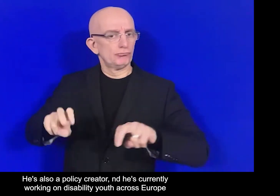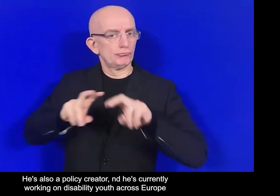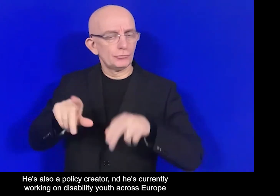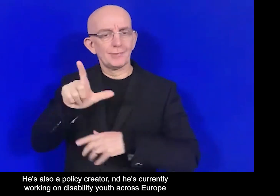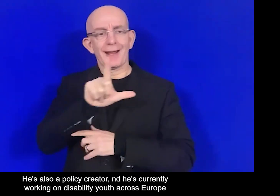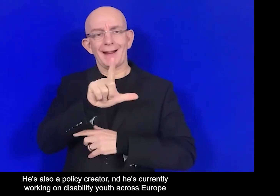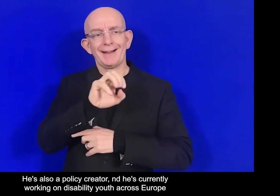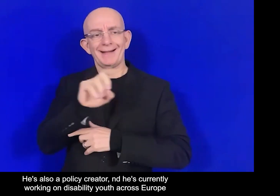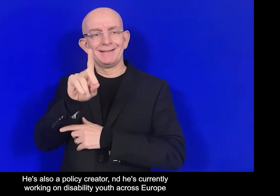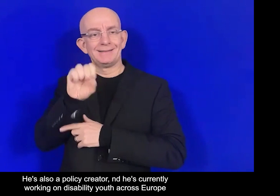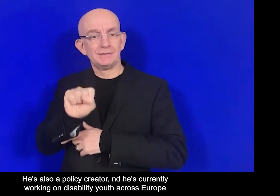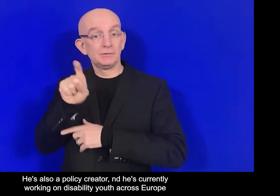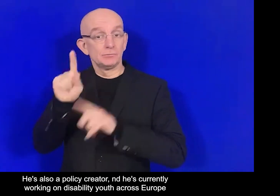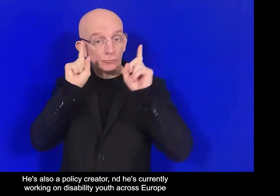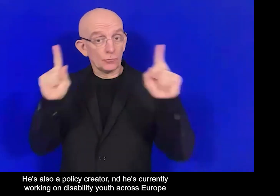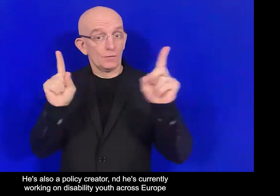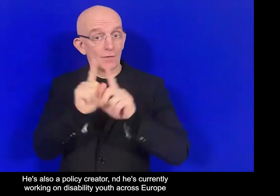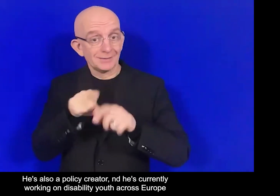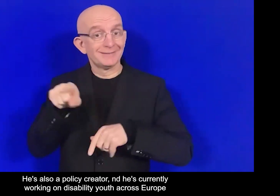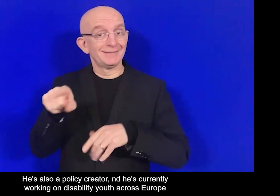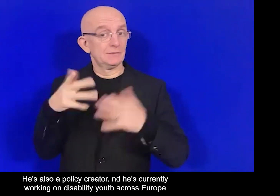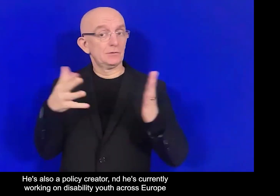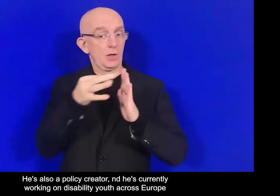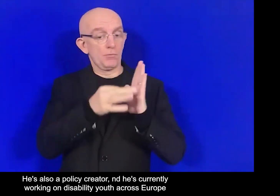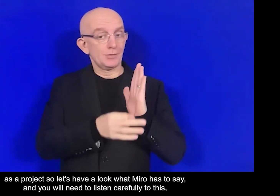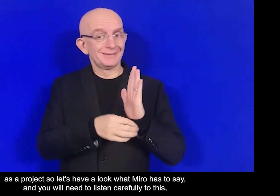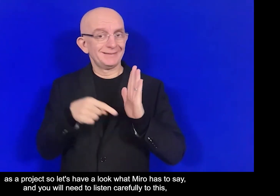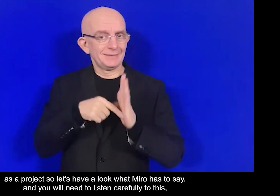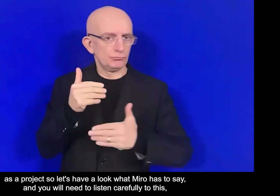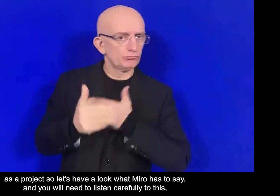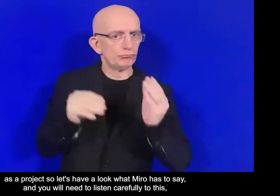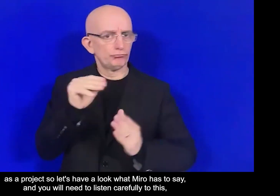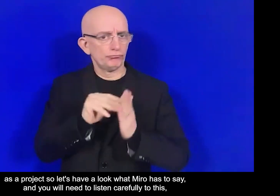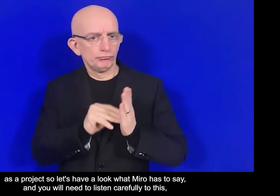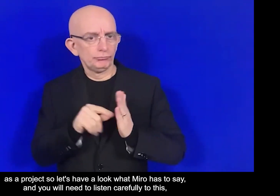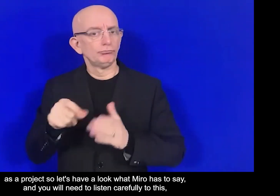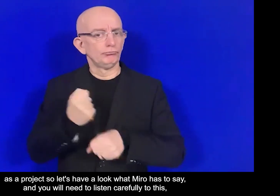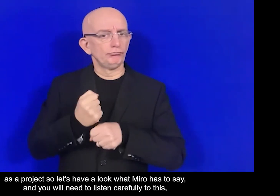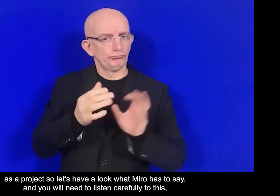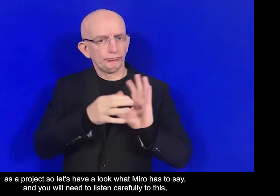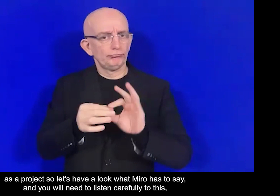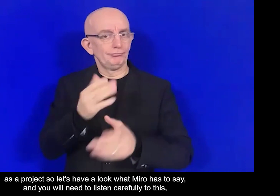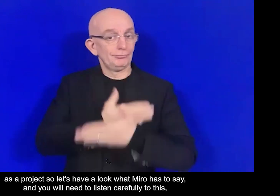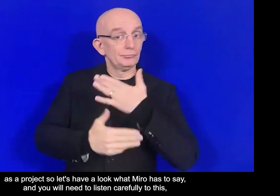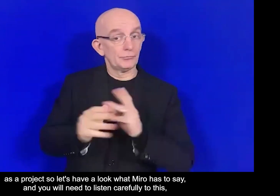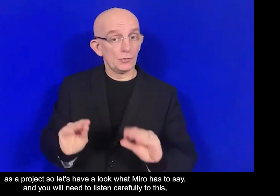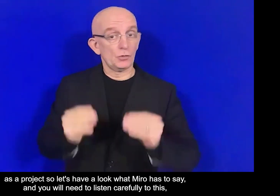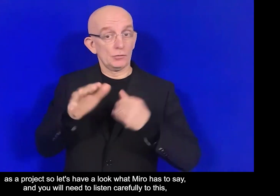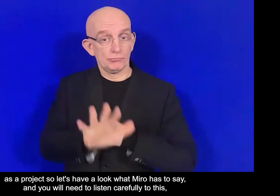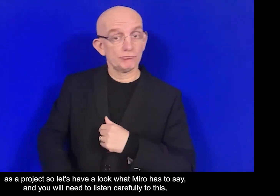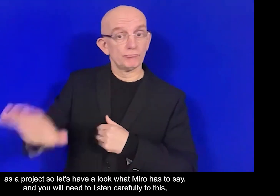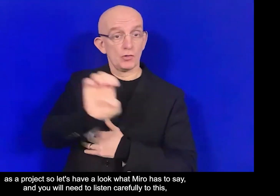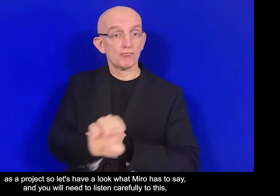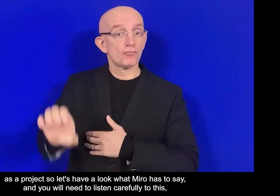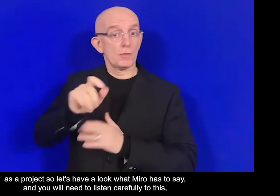currently working on disability youth across Europe as a project. So let's have a look what